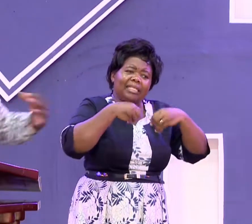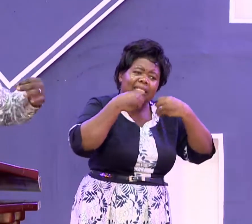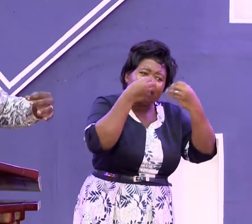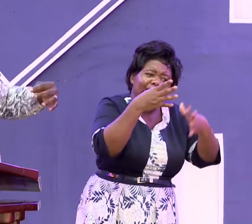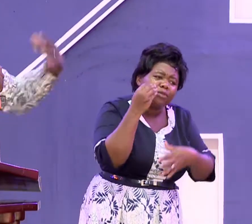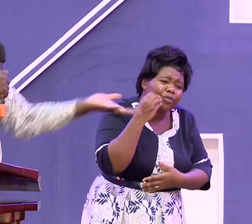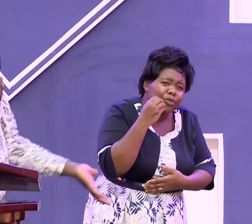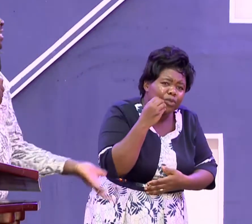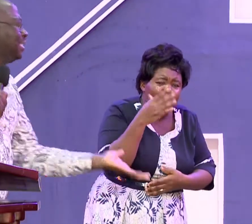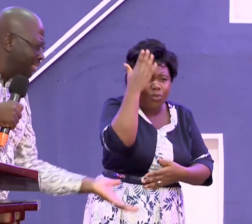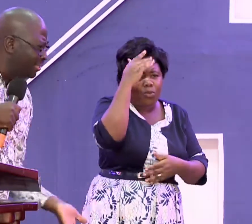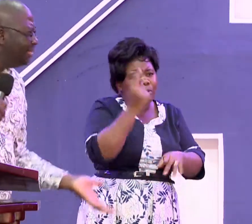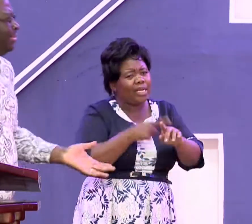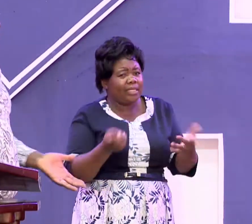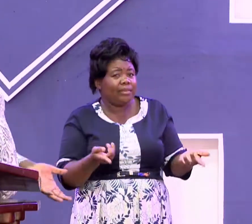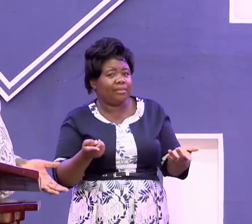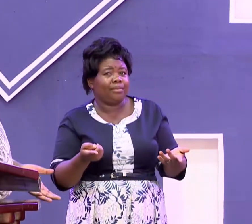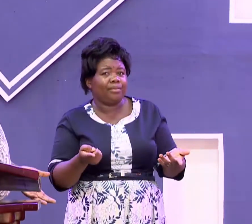you? When?